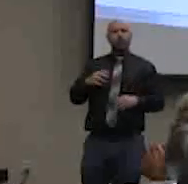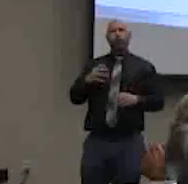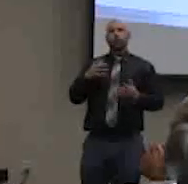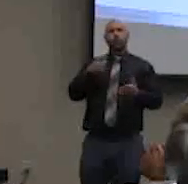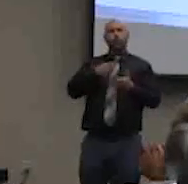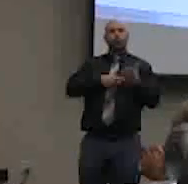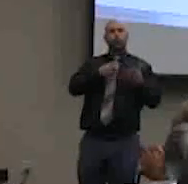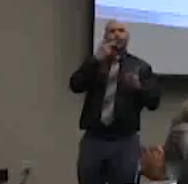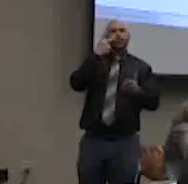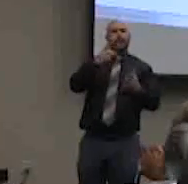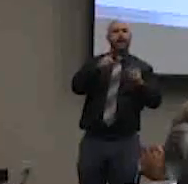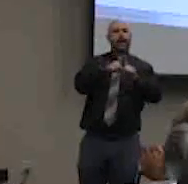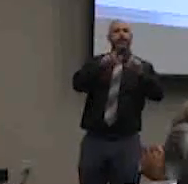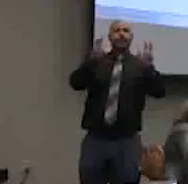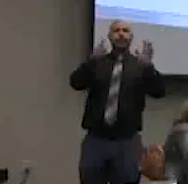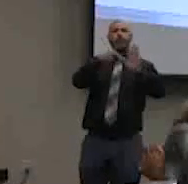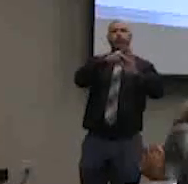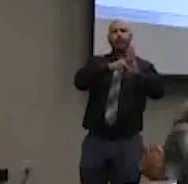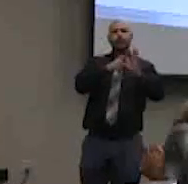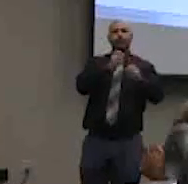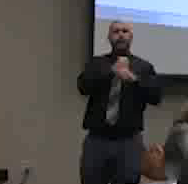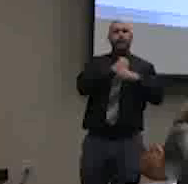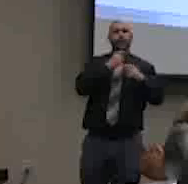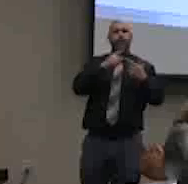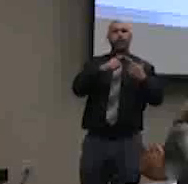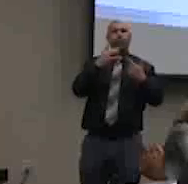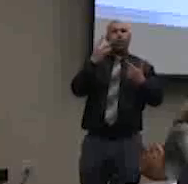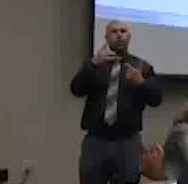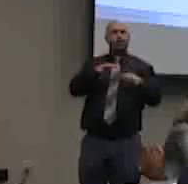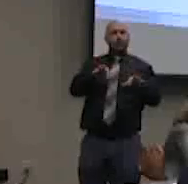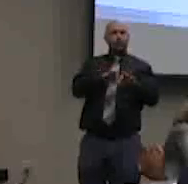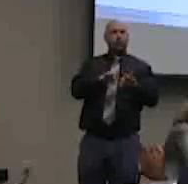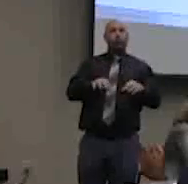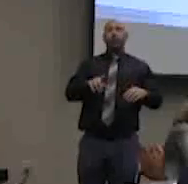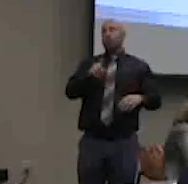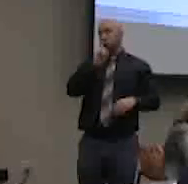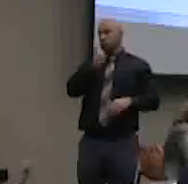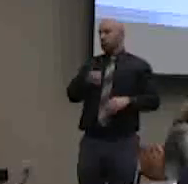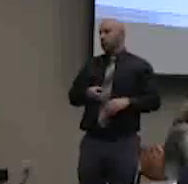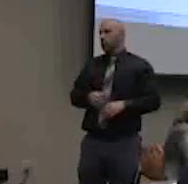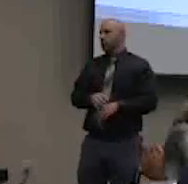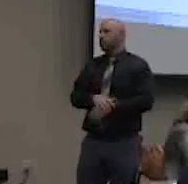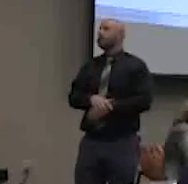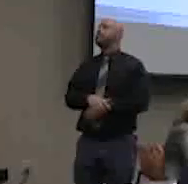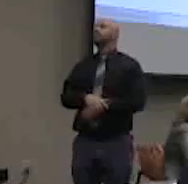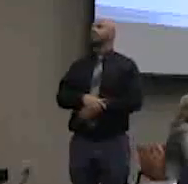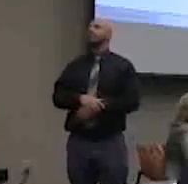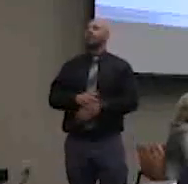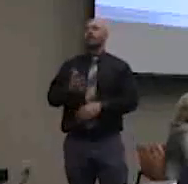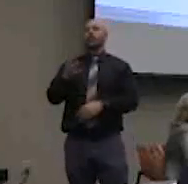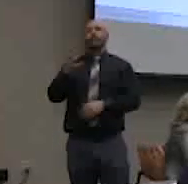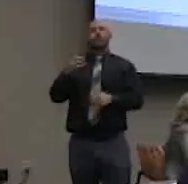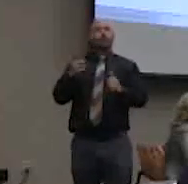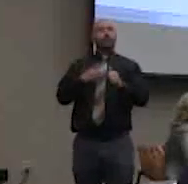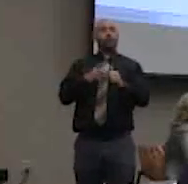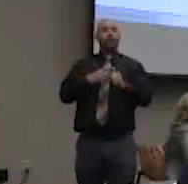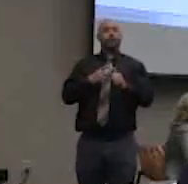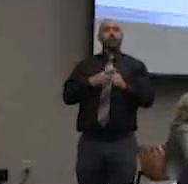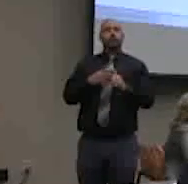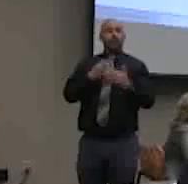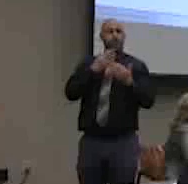this is important. Sure. I want to say, first of all, thinking about that tops analogy, though, and I would just